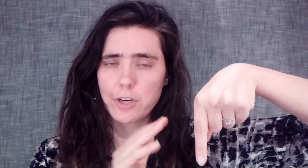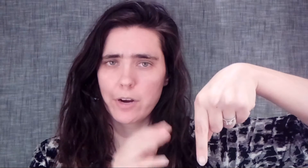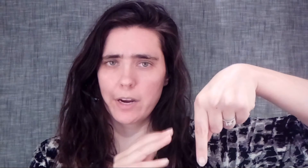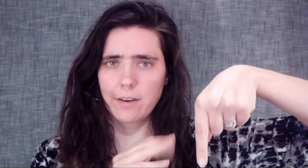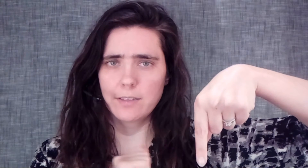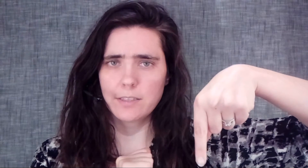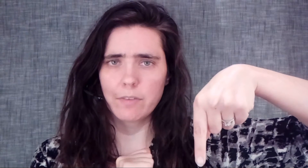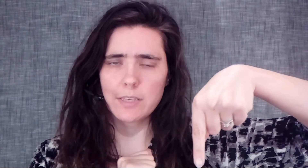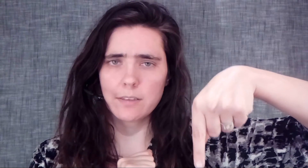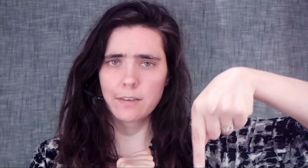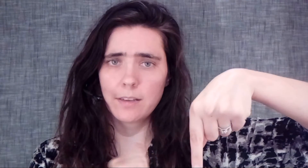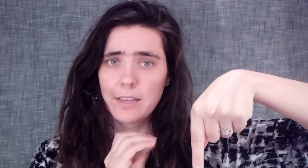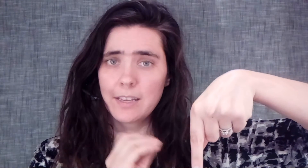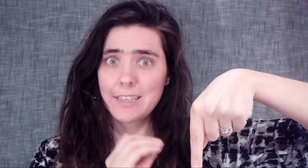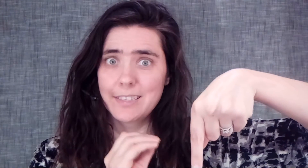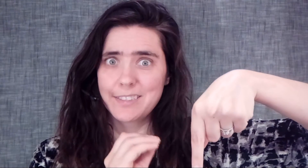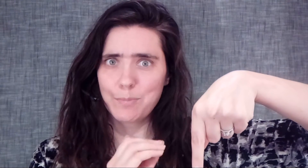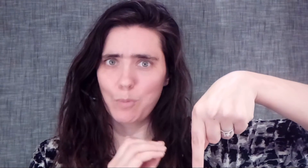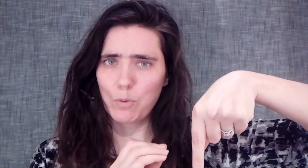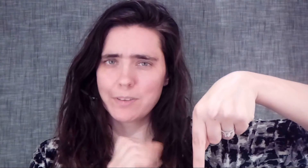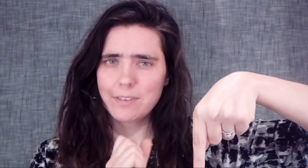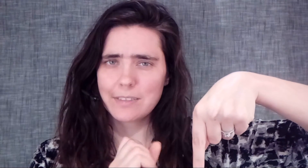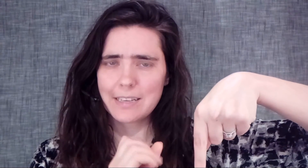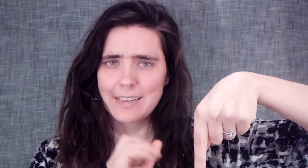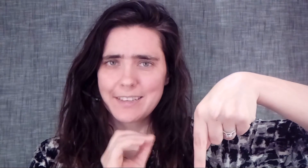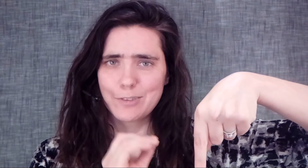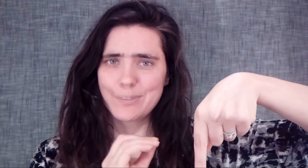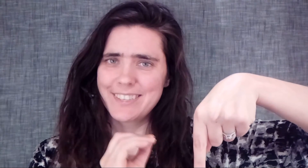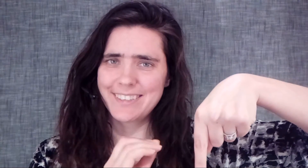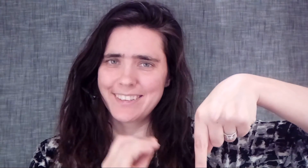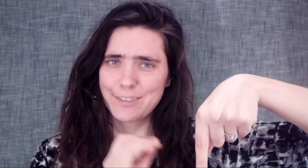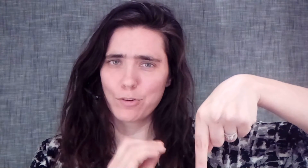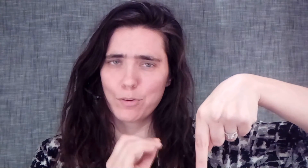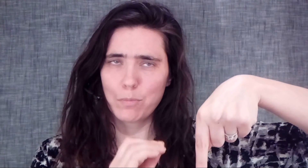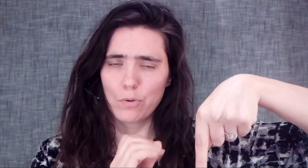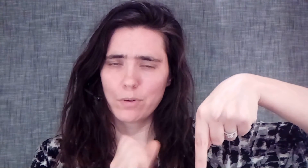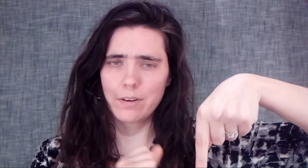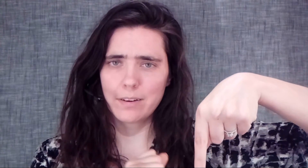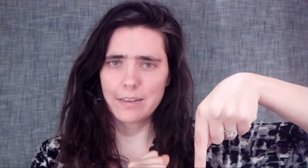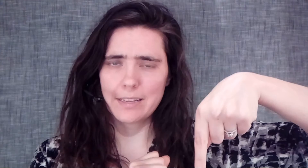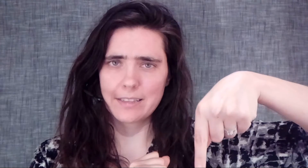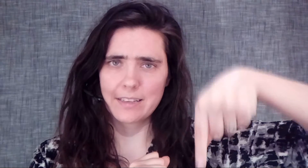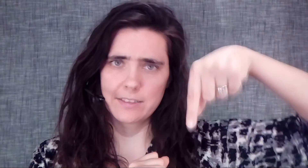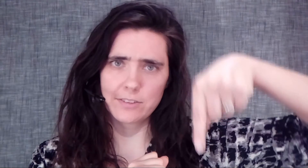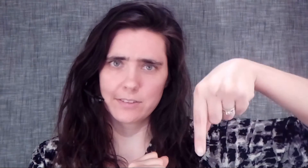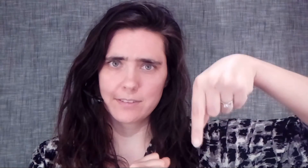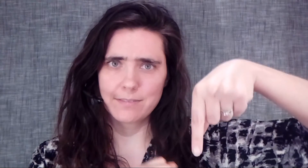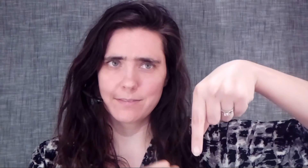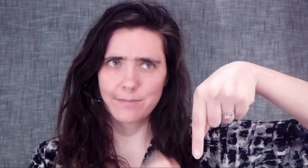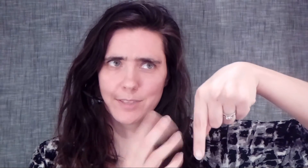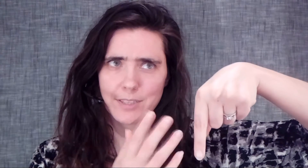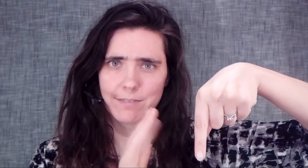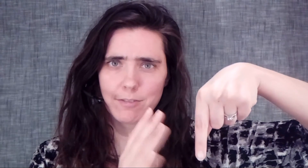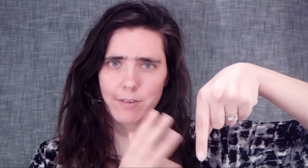your hand is facing is important, so details are important like that just to